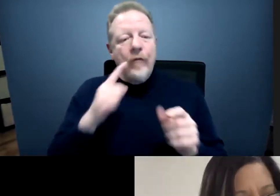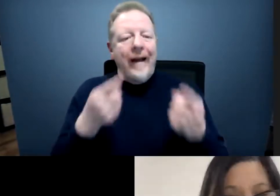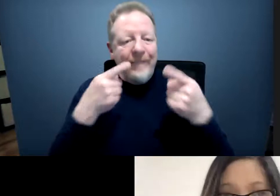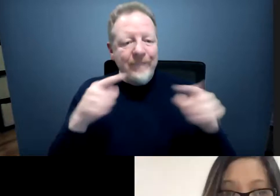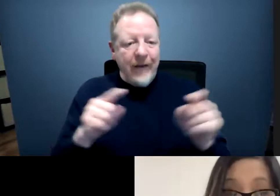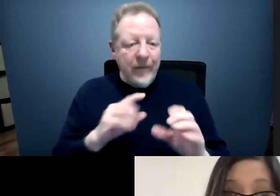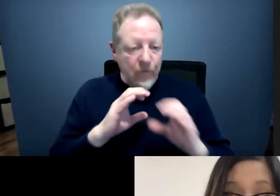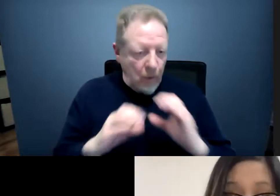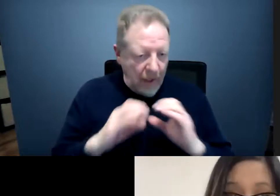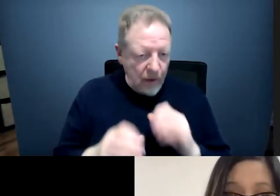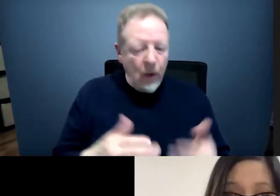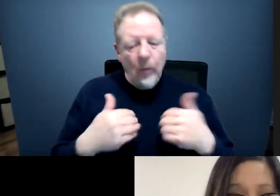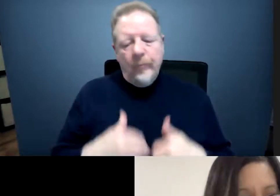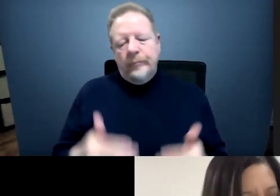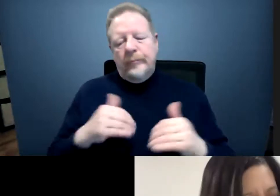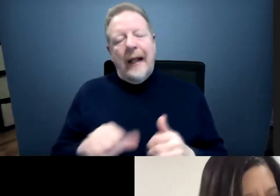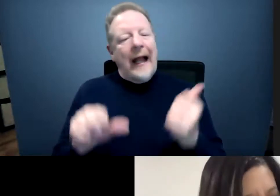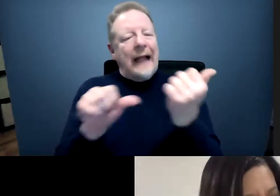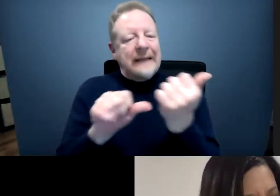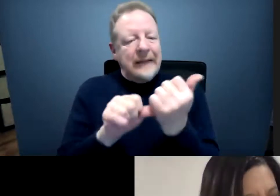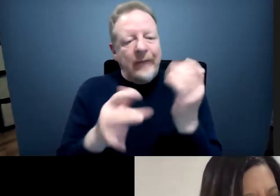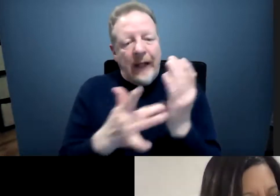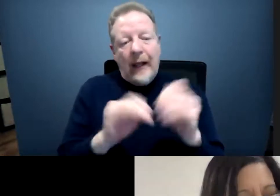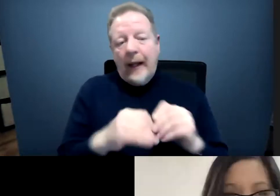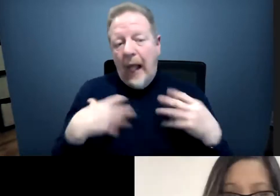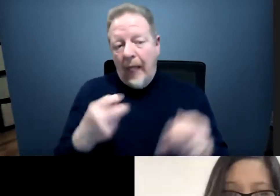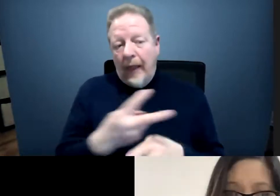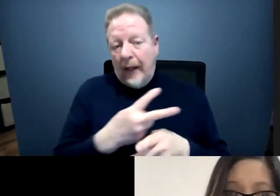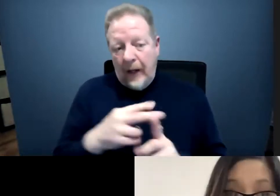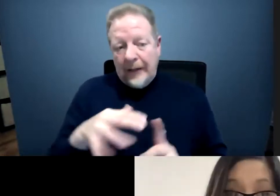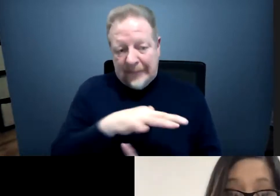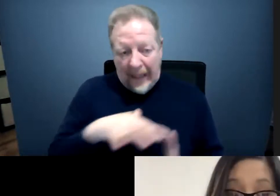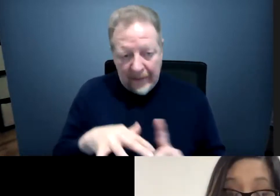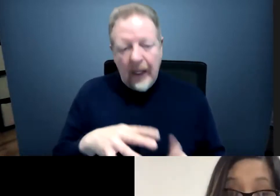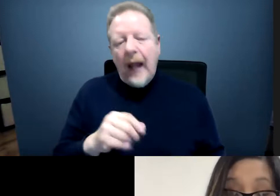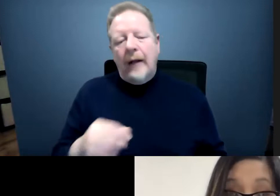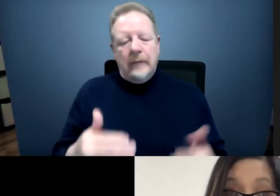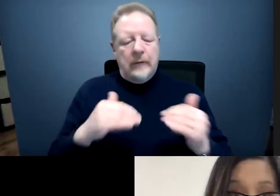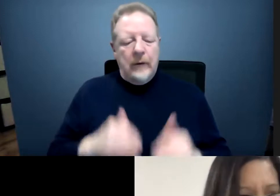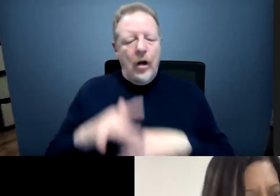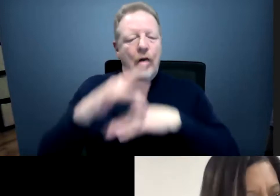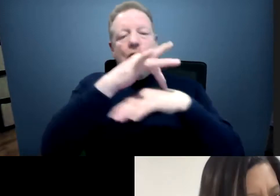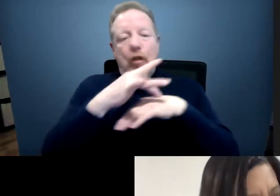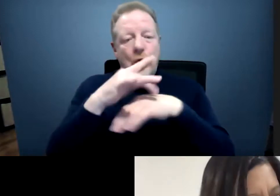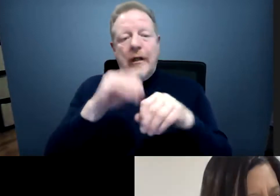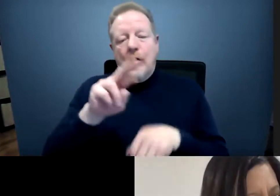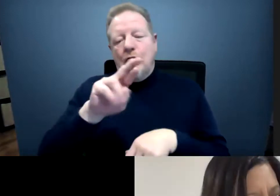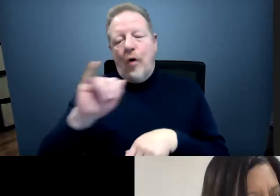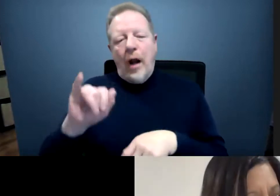assistive technology in healthcare settings. We have resources in Rhode Island, all about RICDHH. We have a